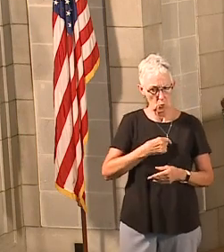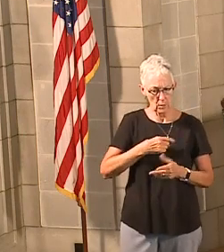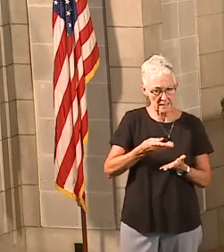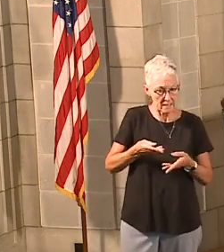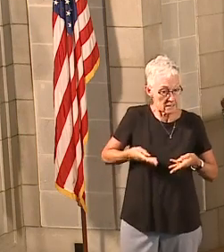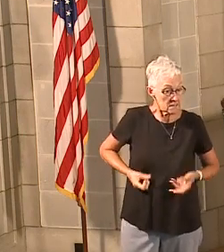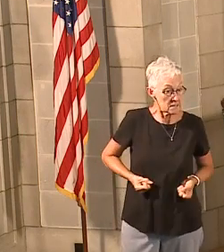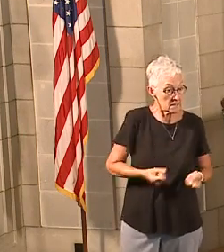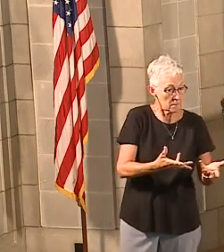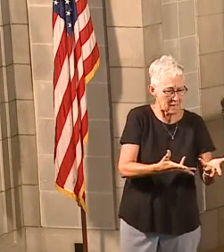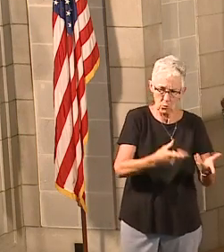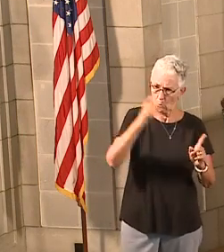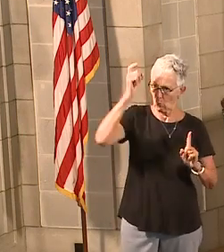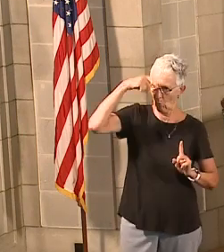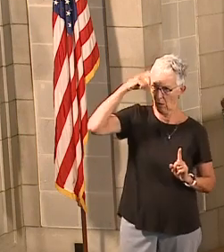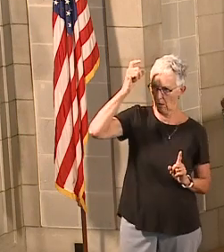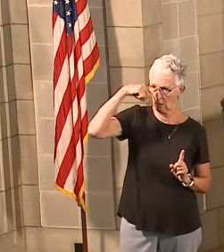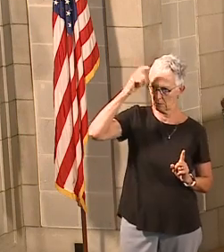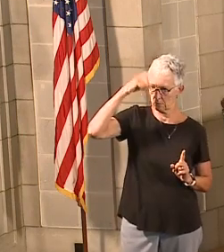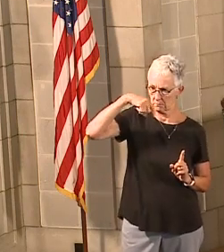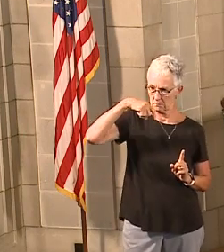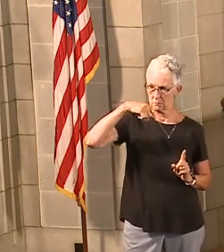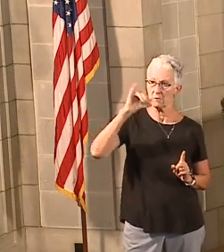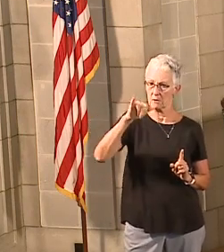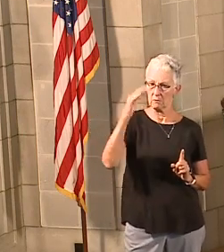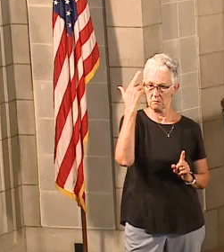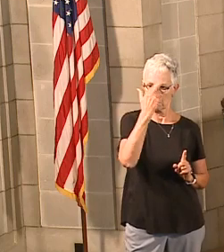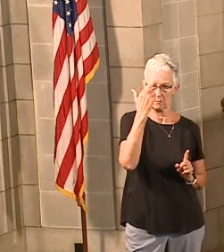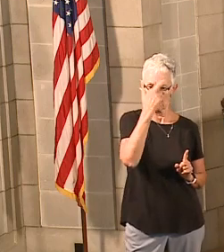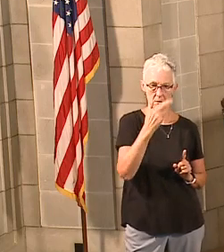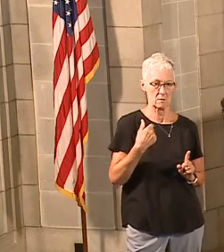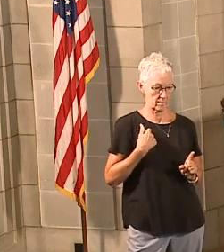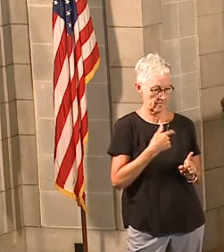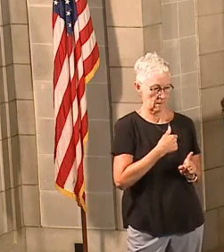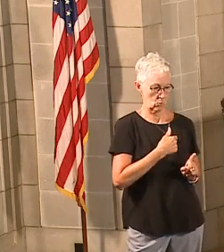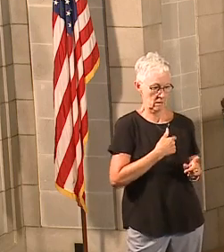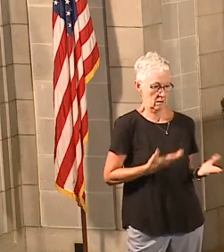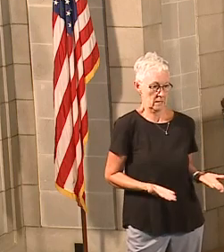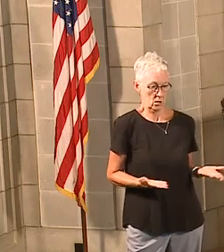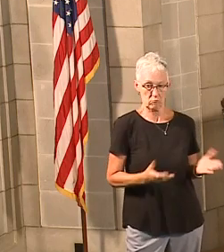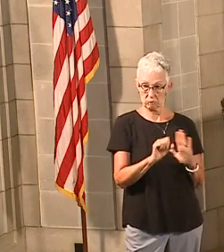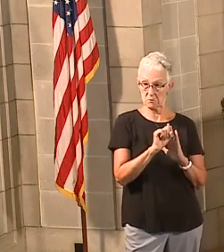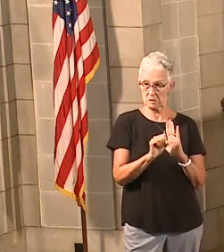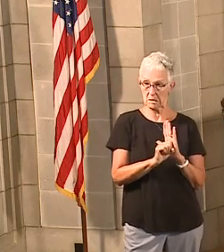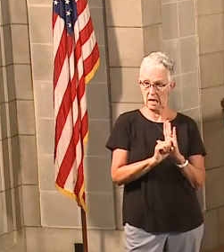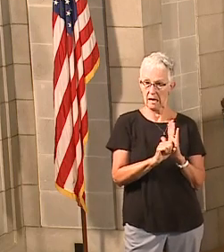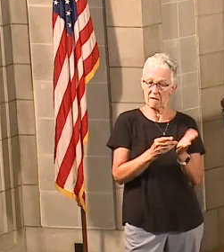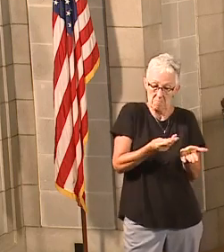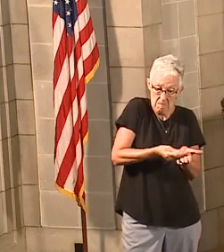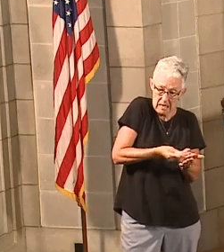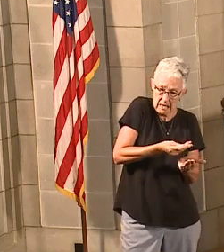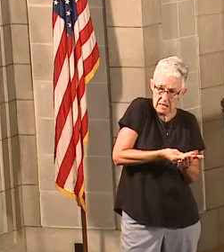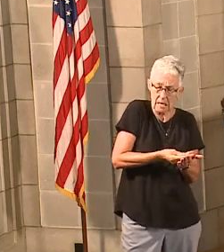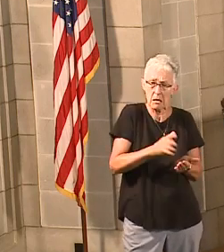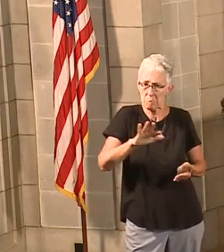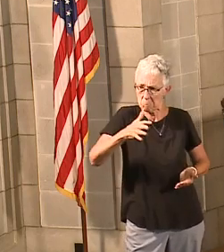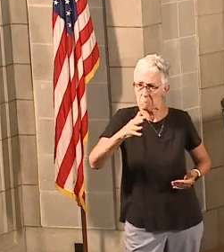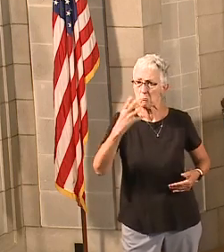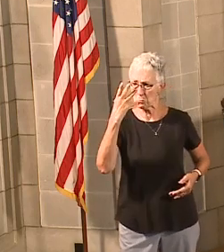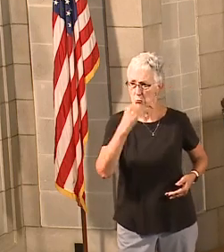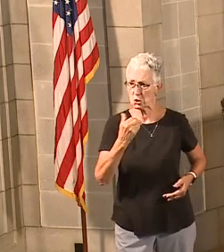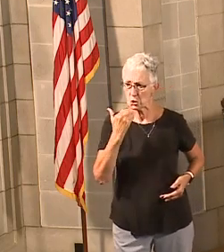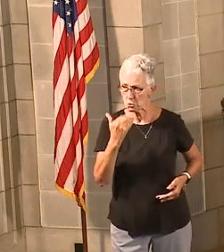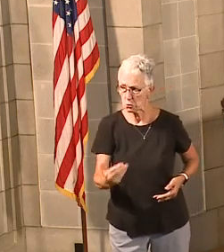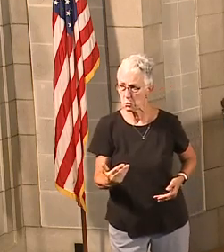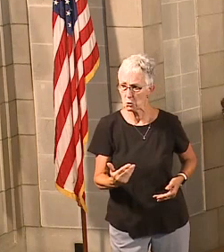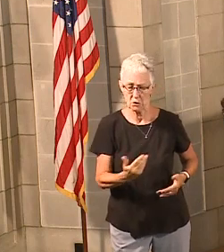several years. And that's one of the reasons why we are in relatively good shape. The fiscal year that just ended